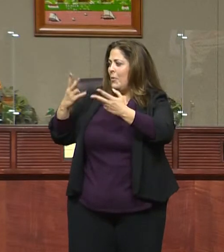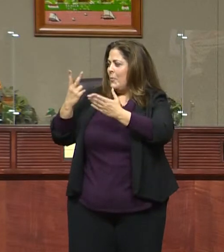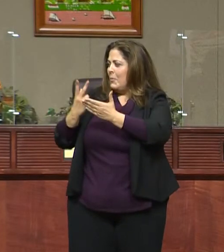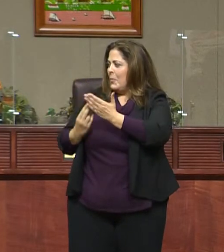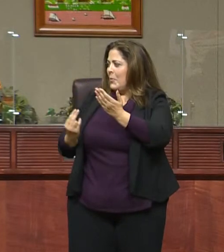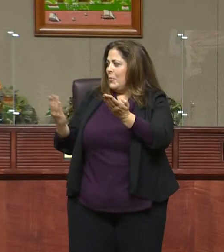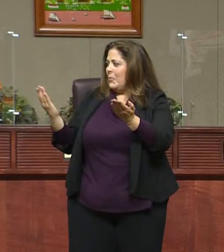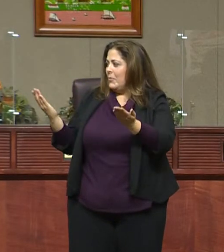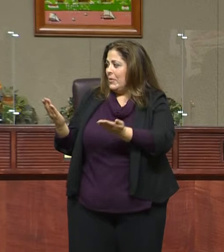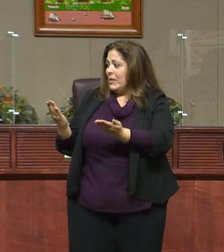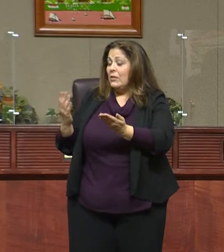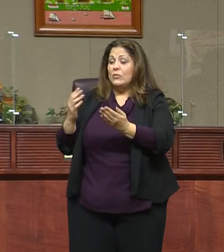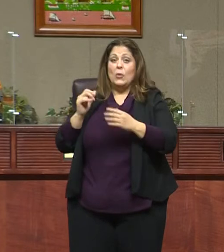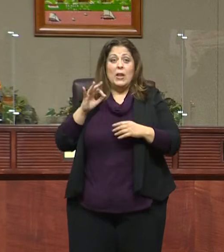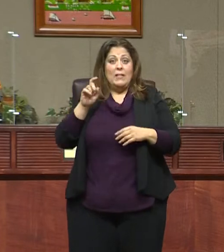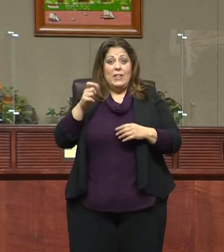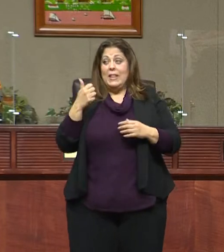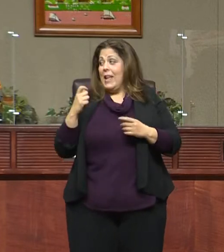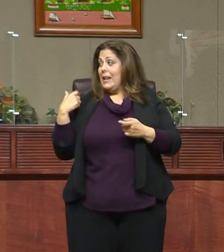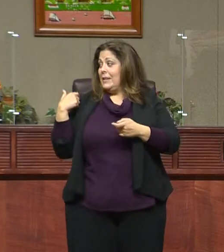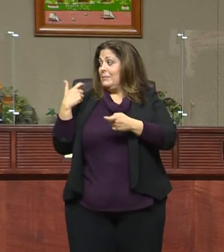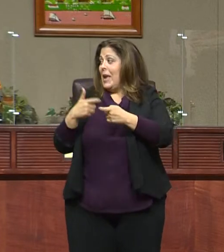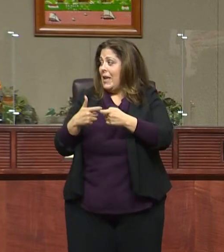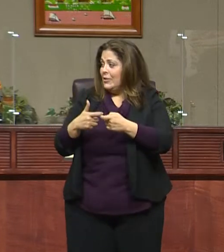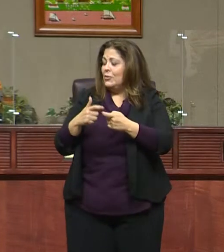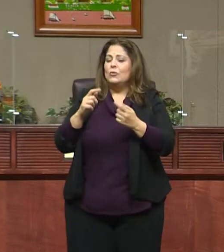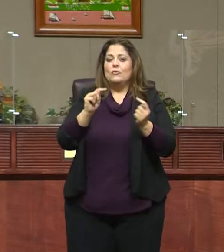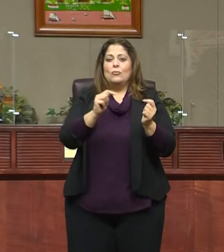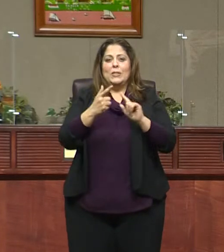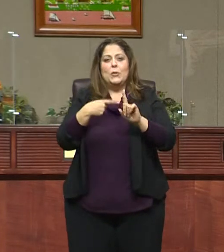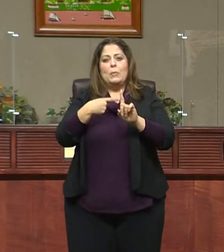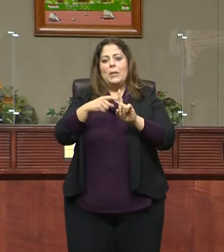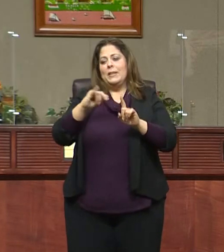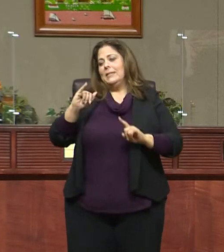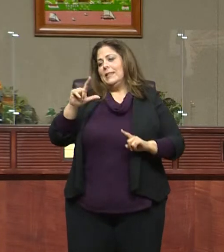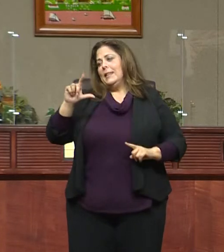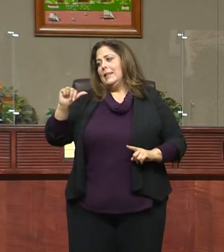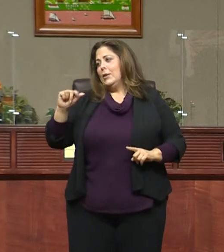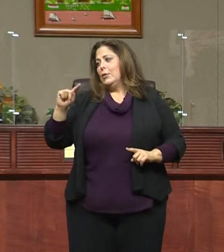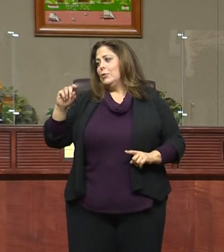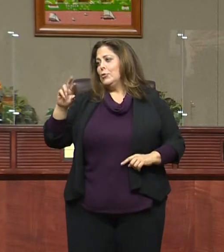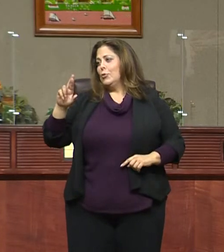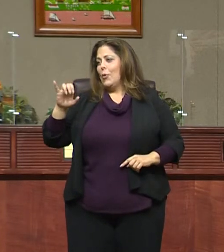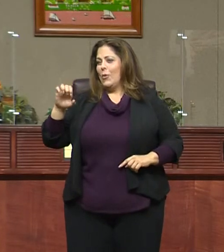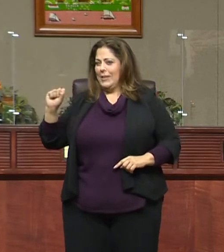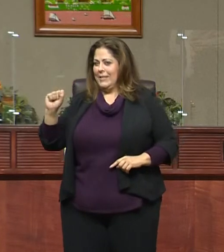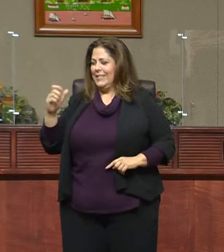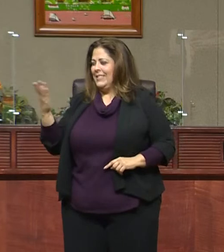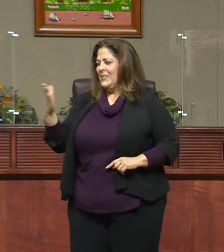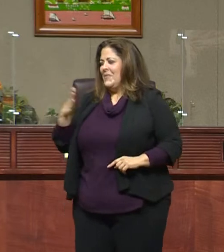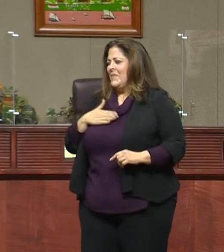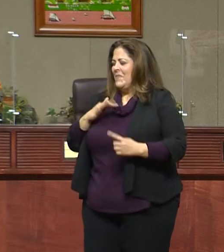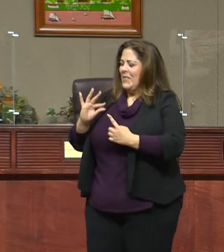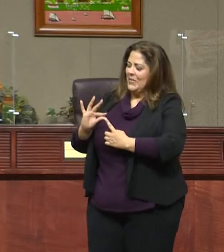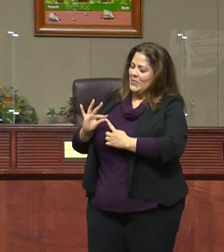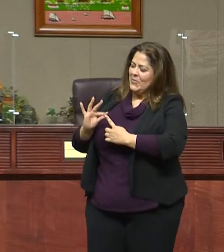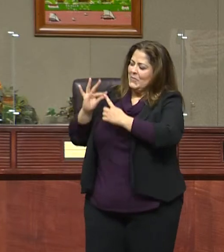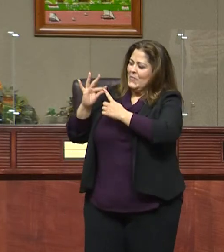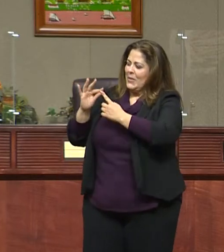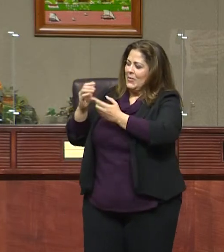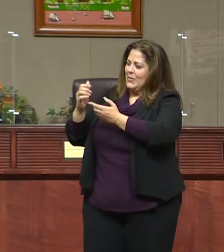They can help with the Spanish translation, and we also have Ms. Ilia Torres, my special assistant, who's